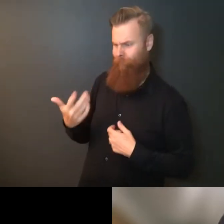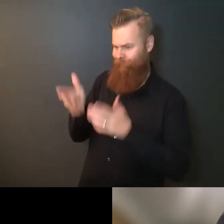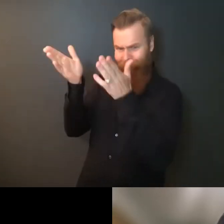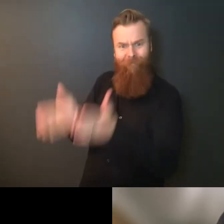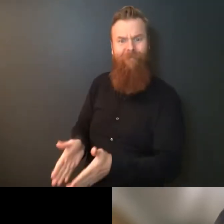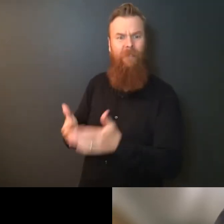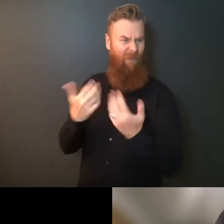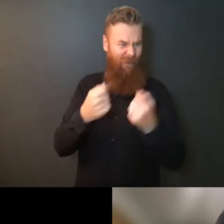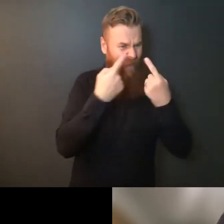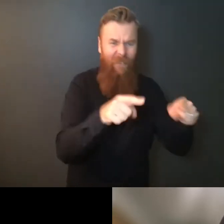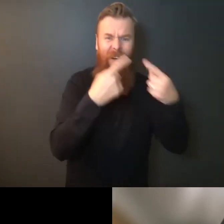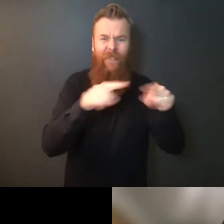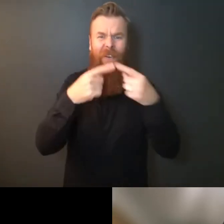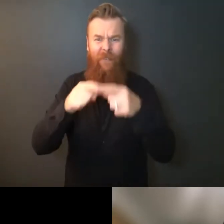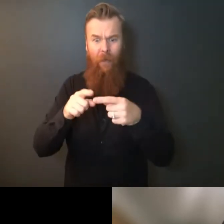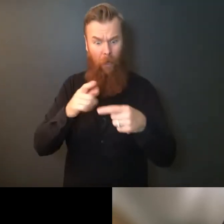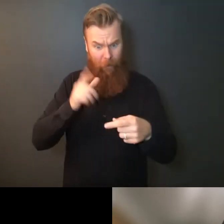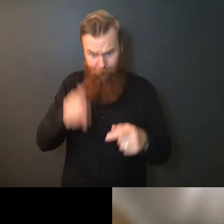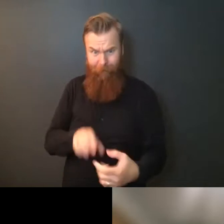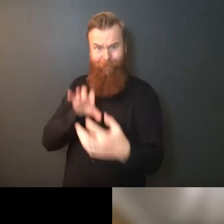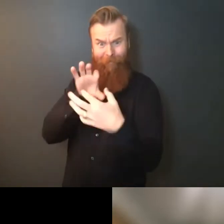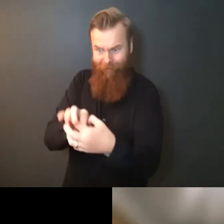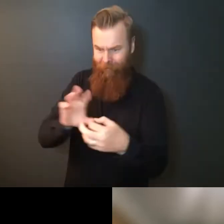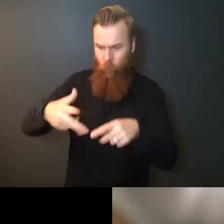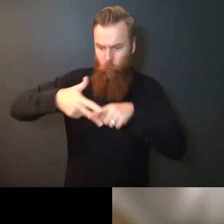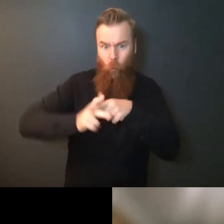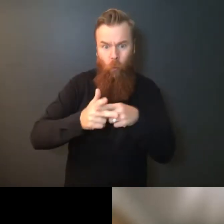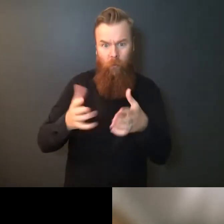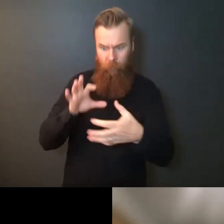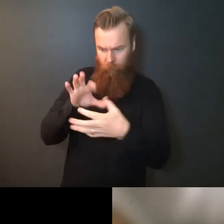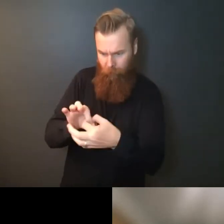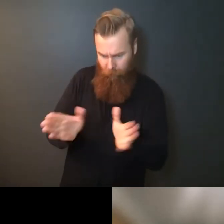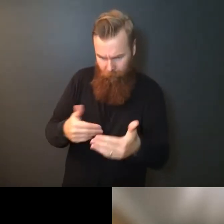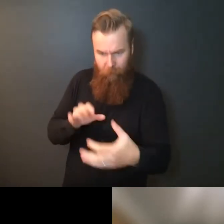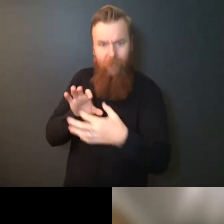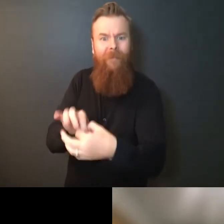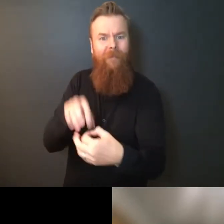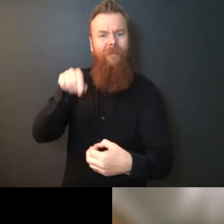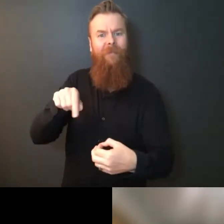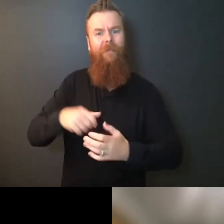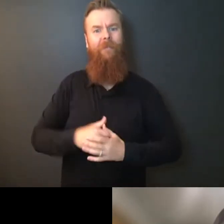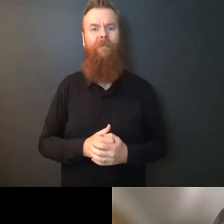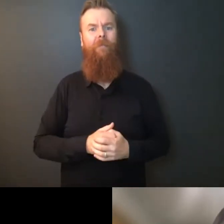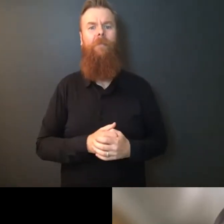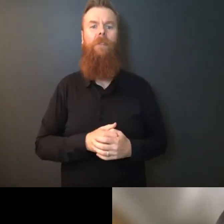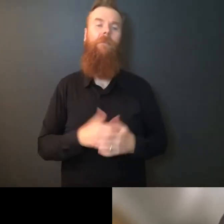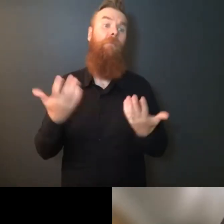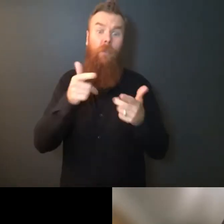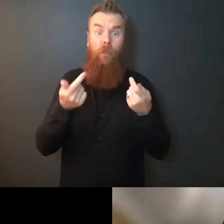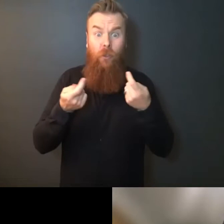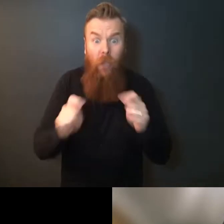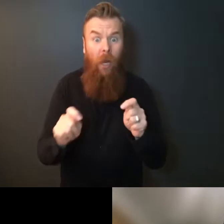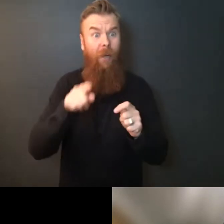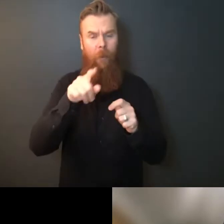with the toolkit and trying to design for the extremes and everyone who sits in the middle as well. So